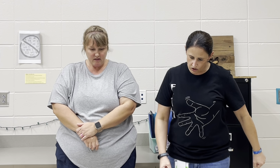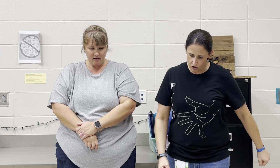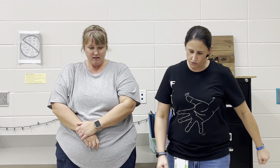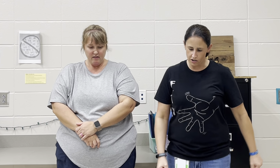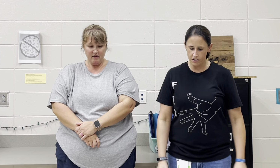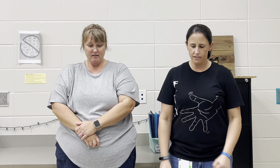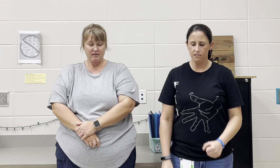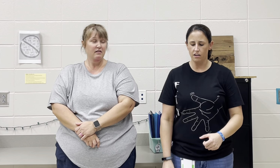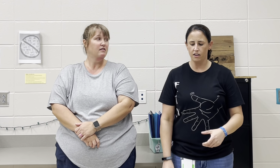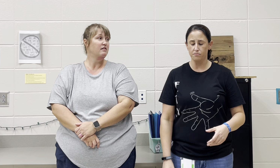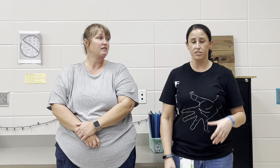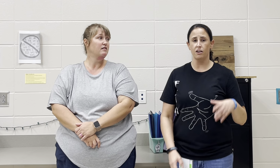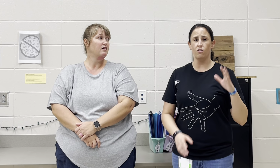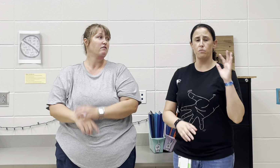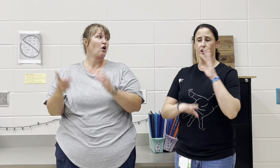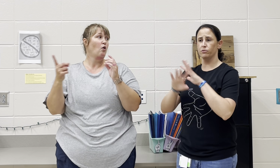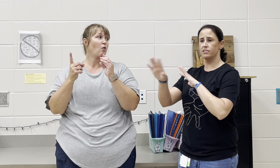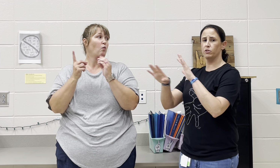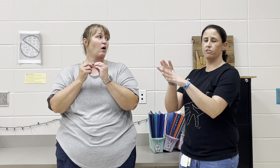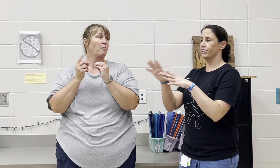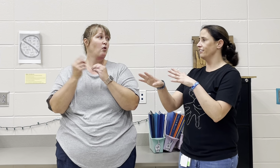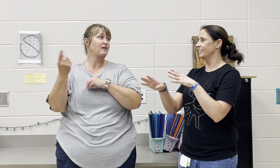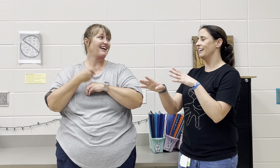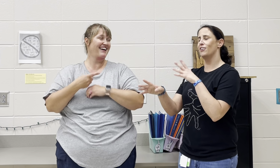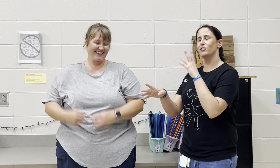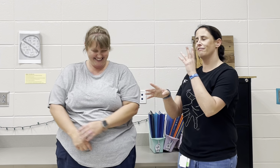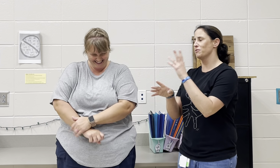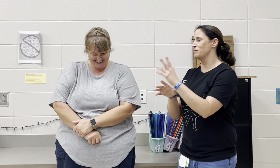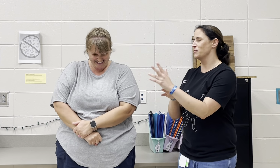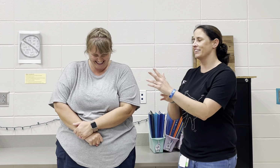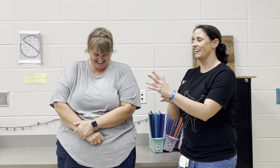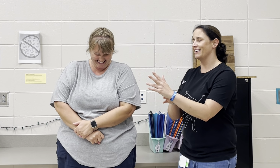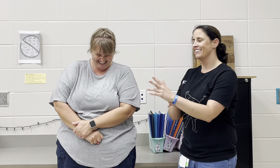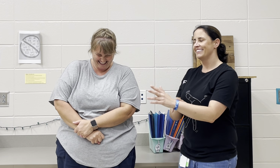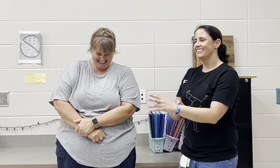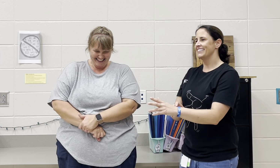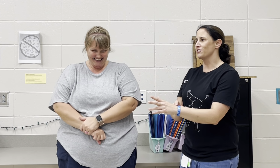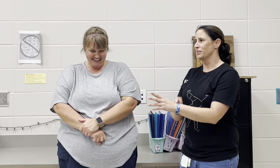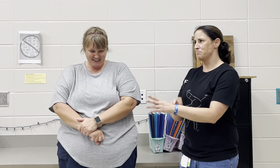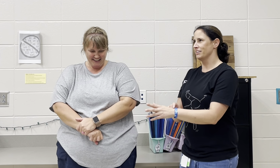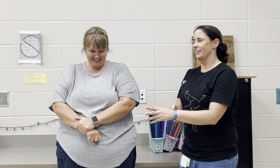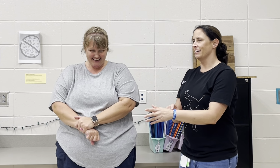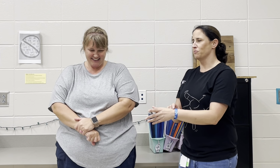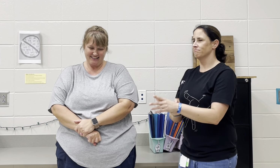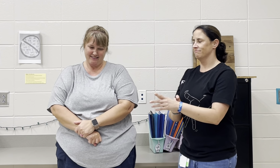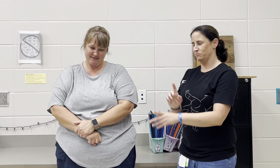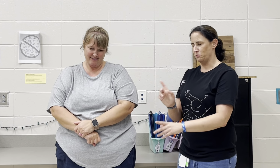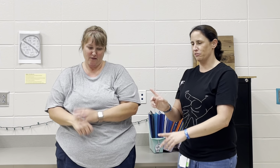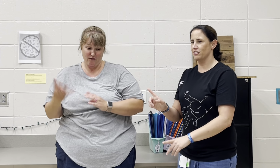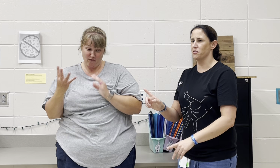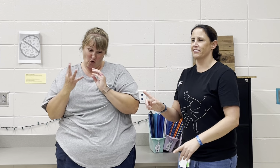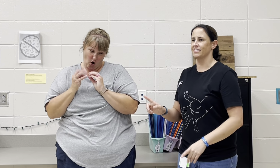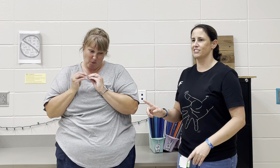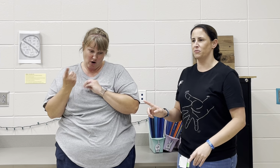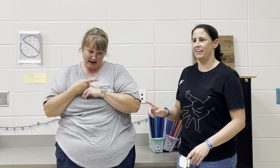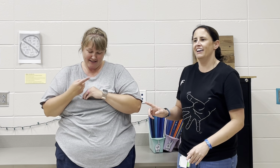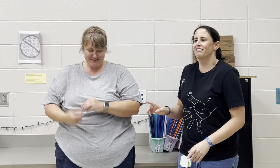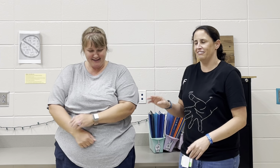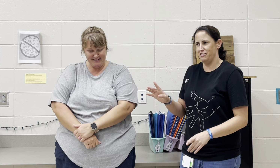Hold on. So I'm working with someone over here. Not hold on for one more day. It's only Monday when we're recording this, so we have a few